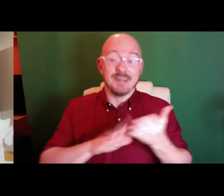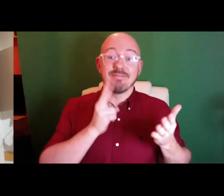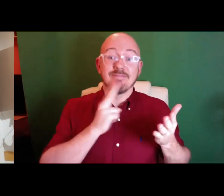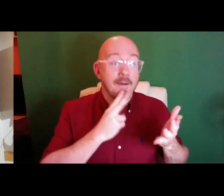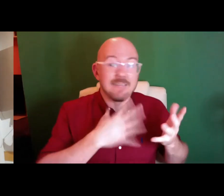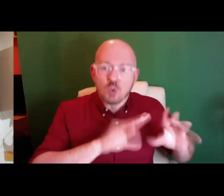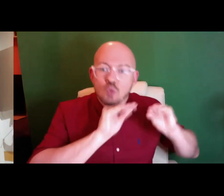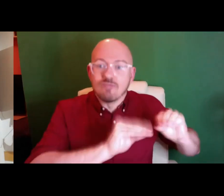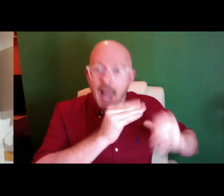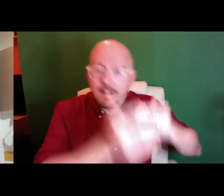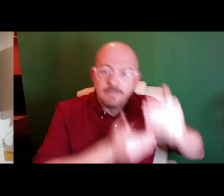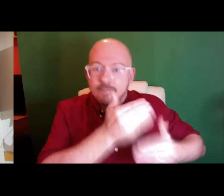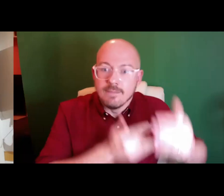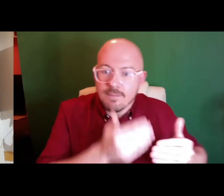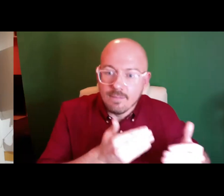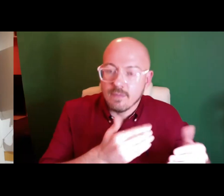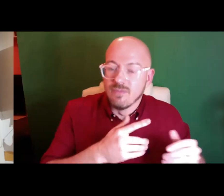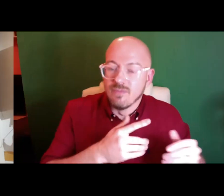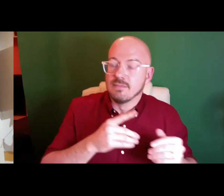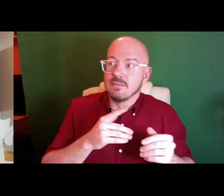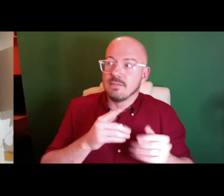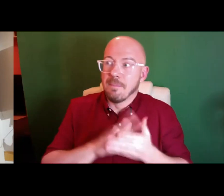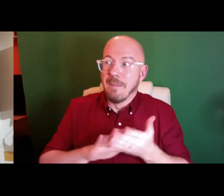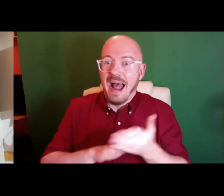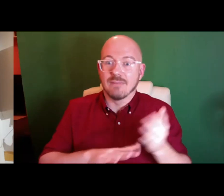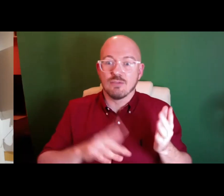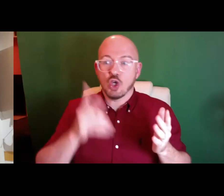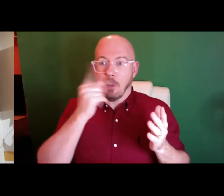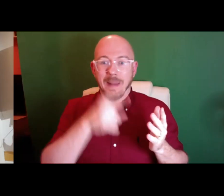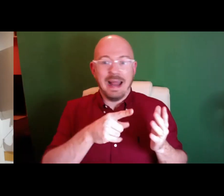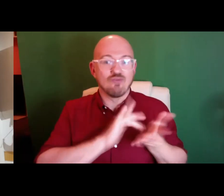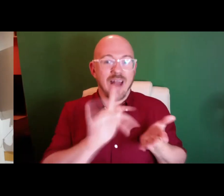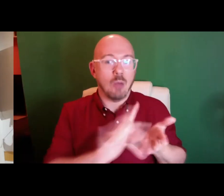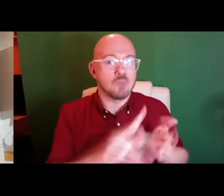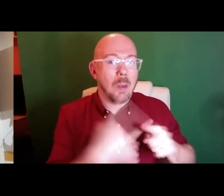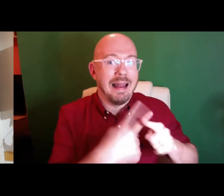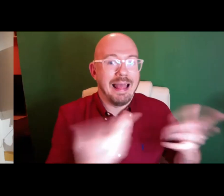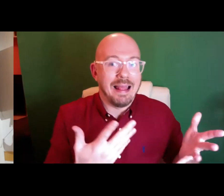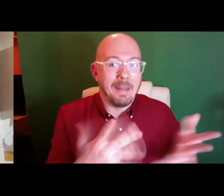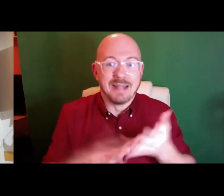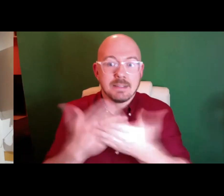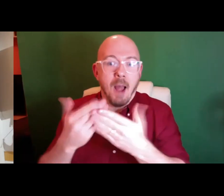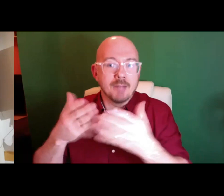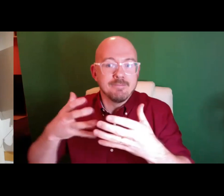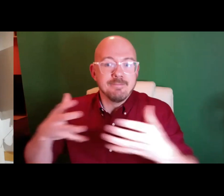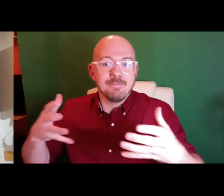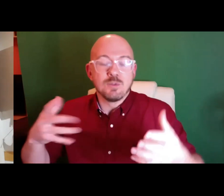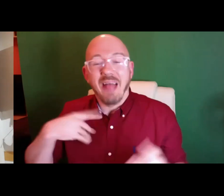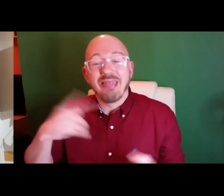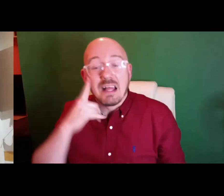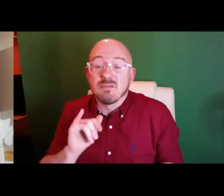teach BSL or work in those contexts? Because we need a lot more training and qualifications for BSL